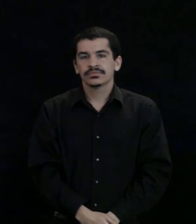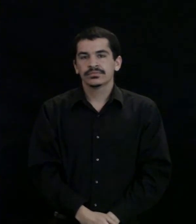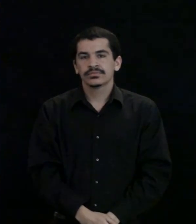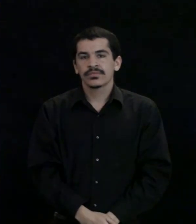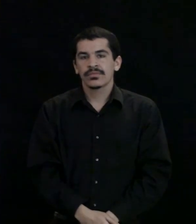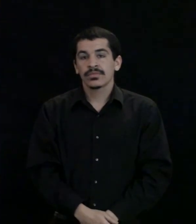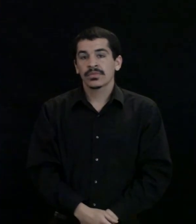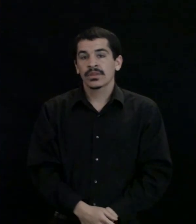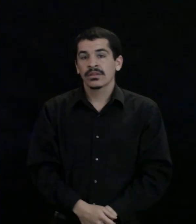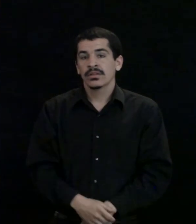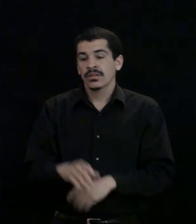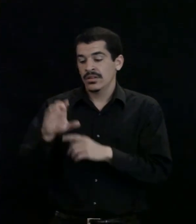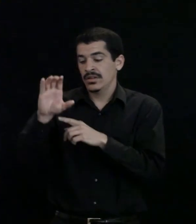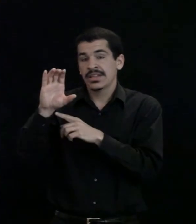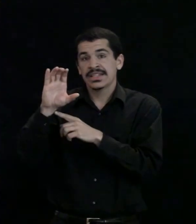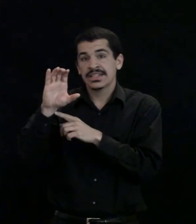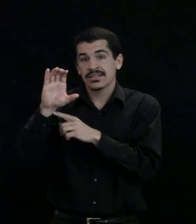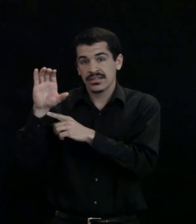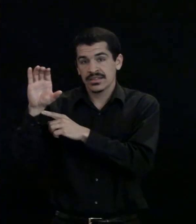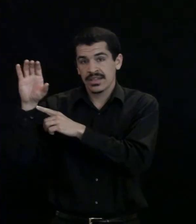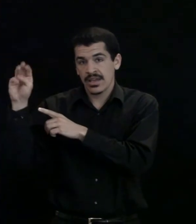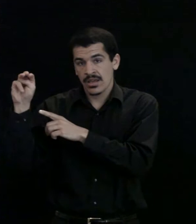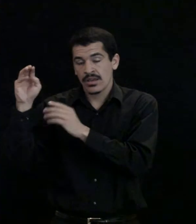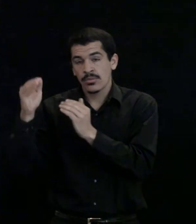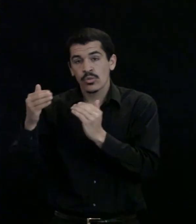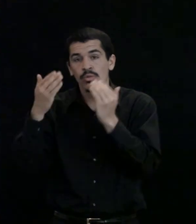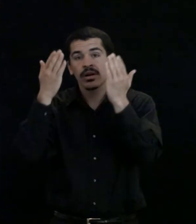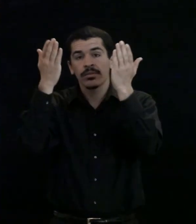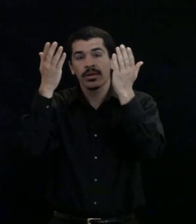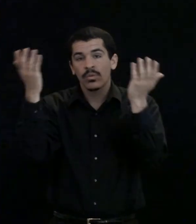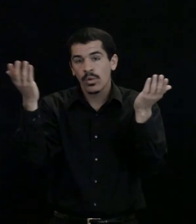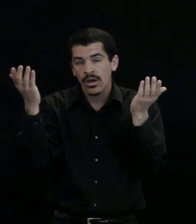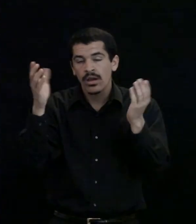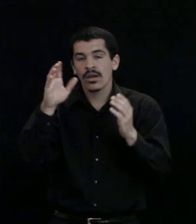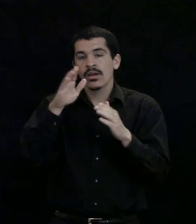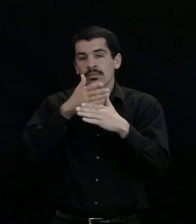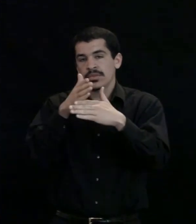CCM advised 50 to 60 units.